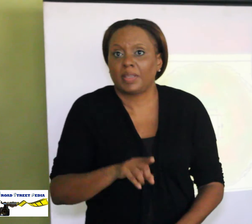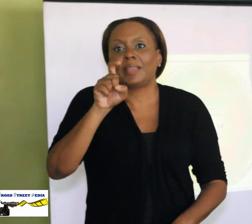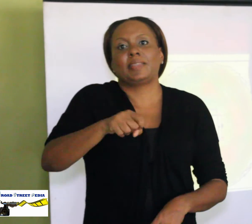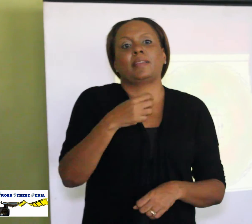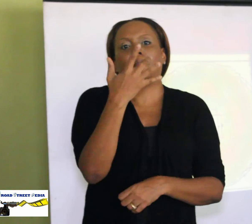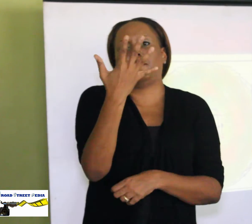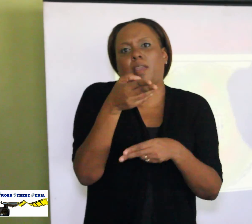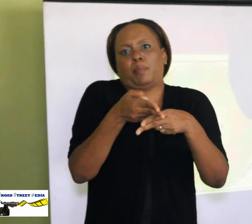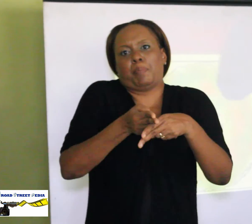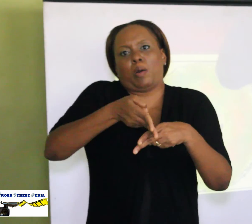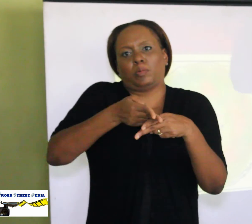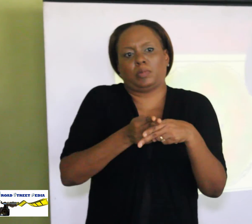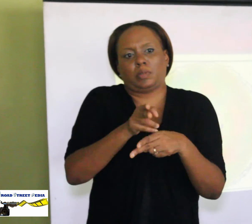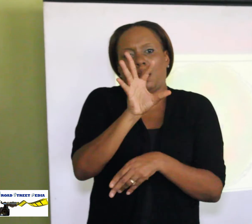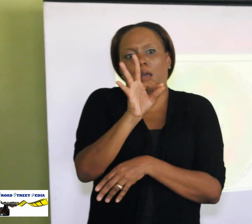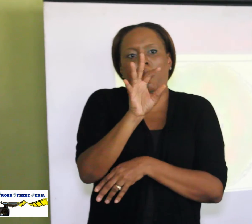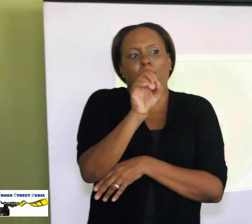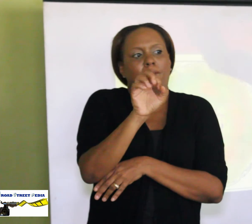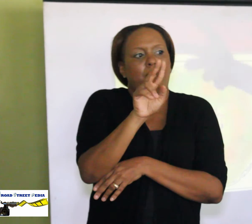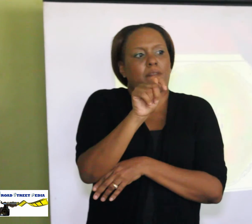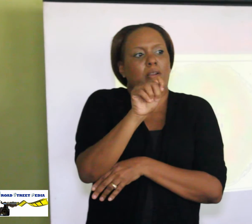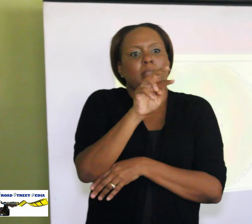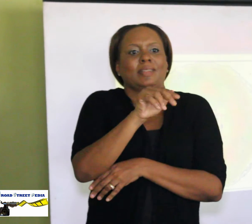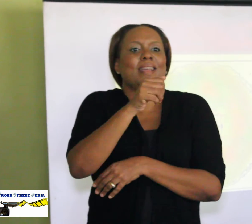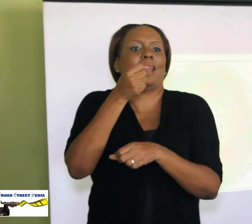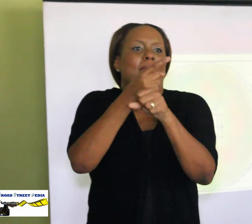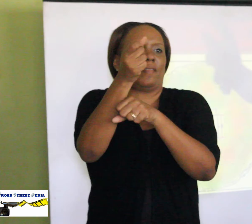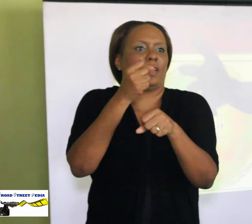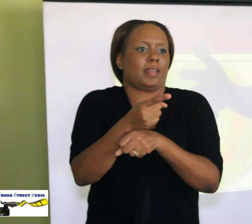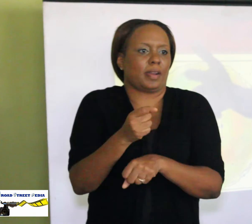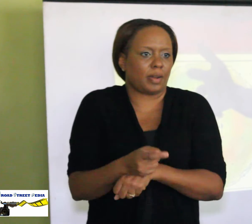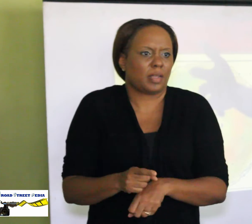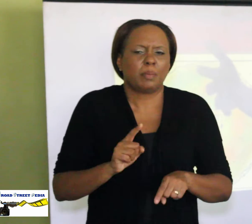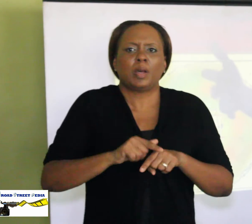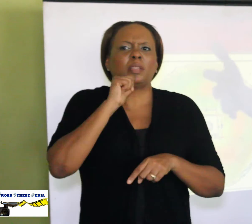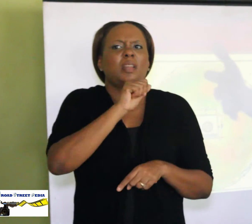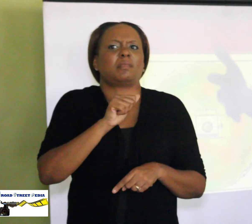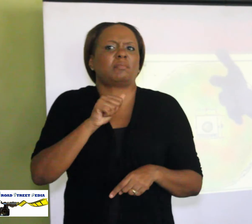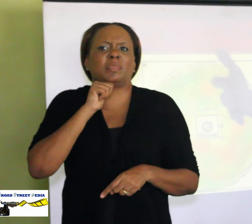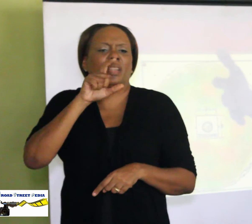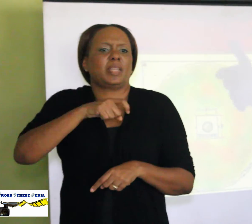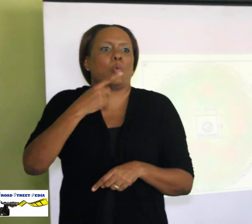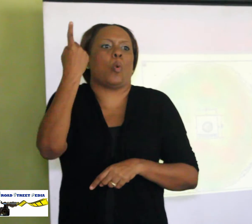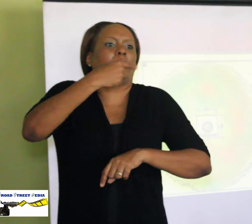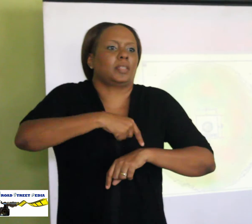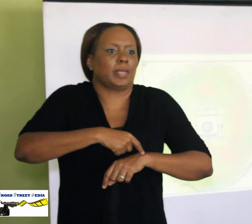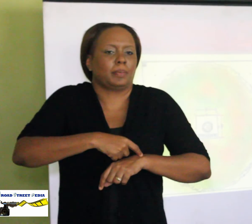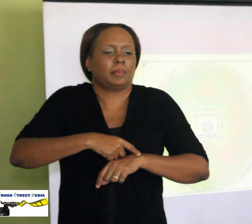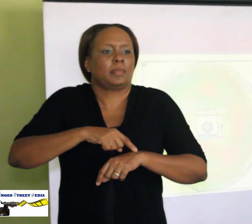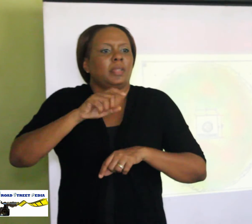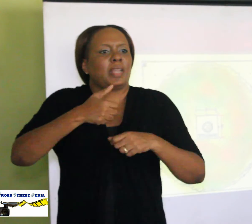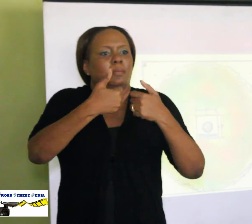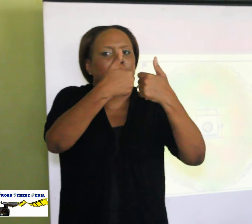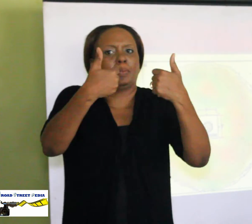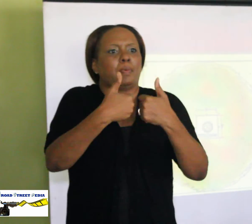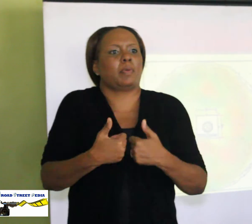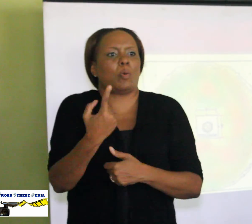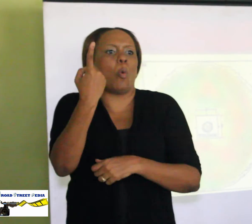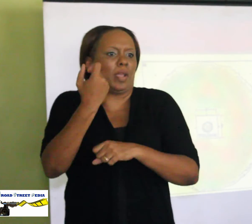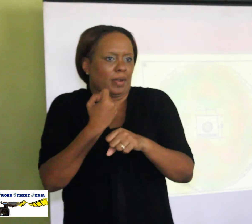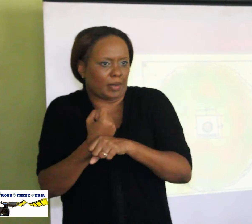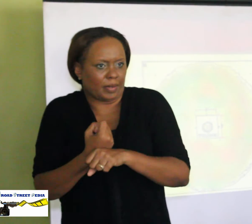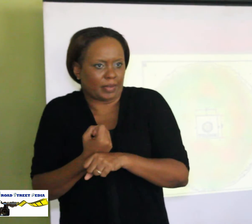a year. But you could split that application in 2 or 3 times. Right? But just remember 1 pound